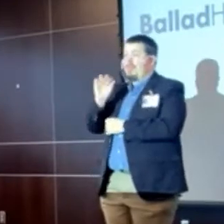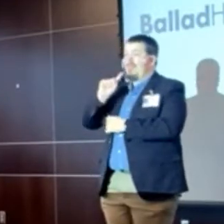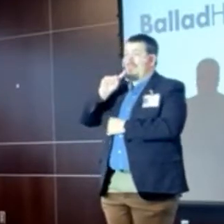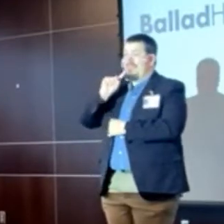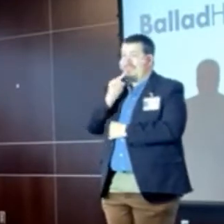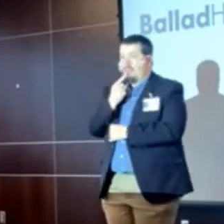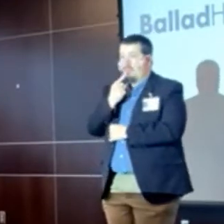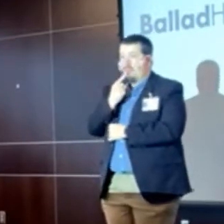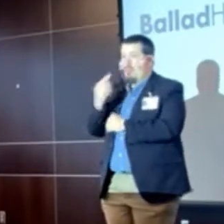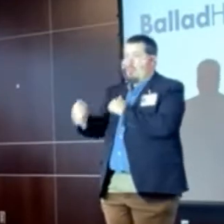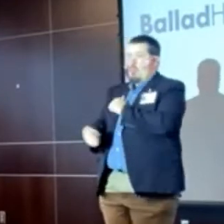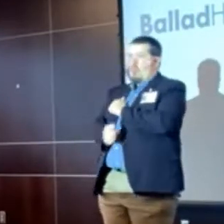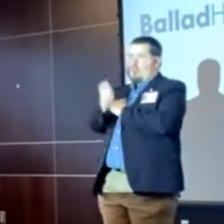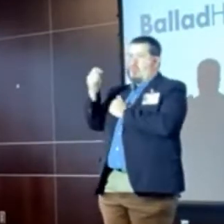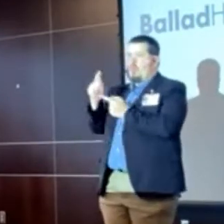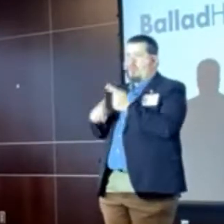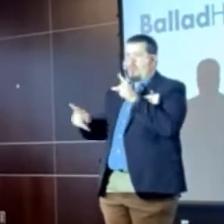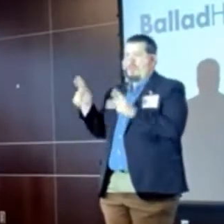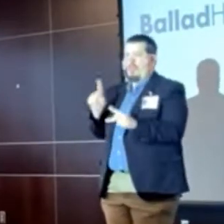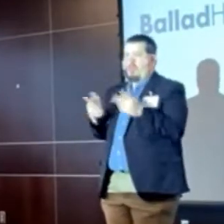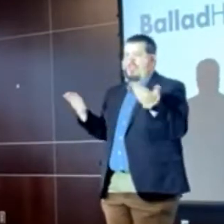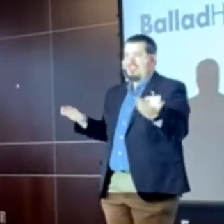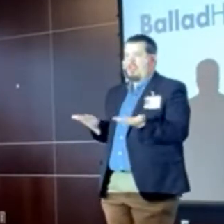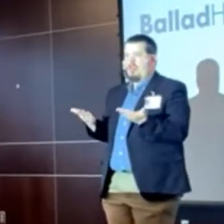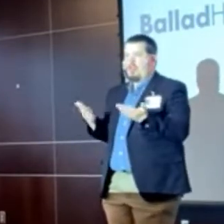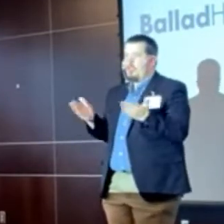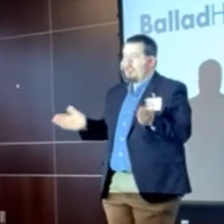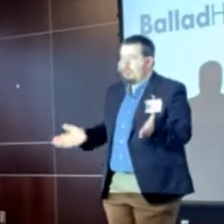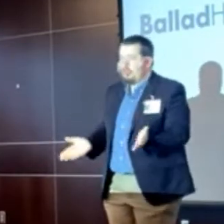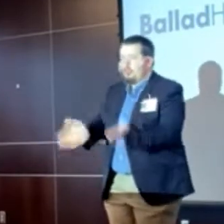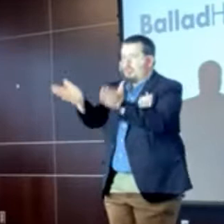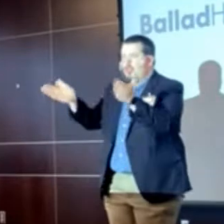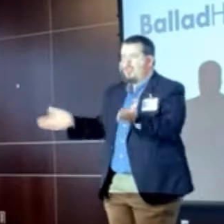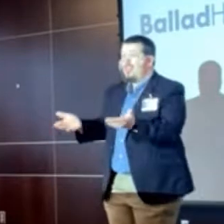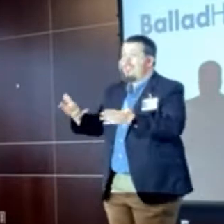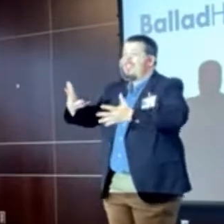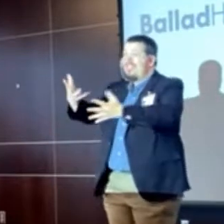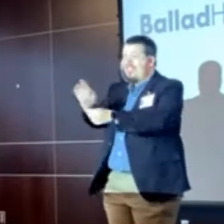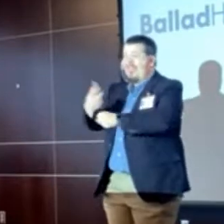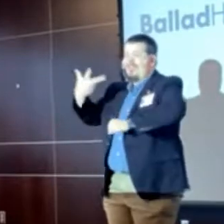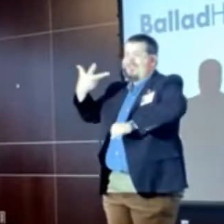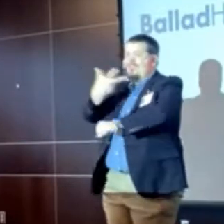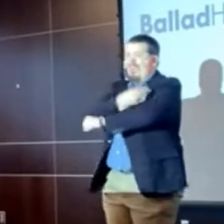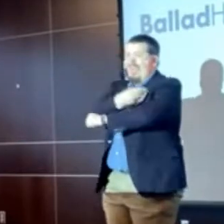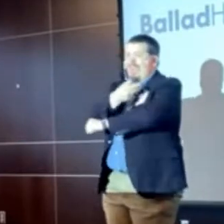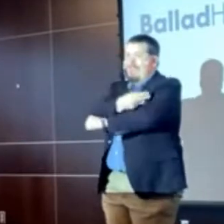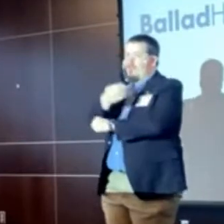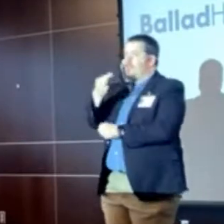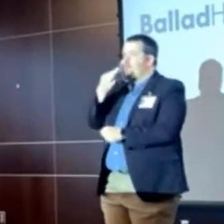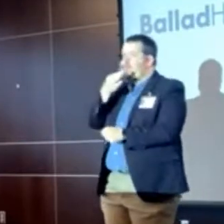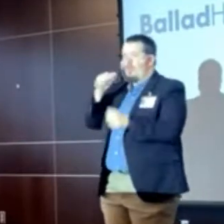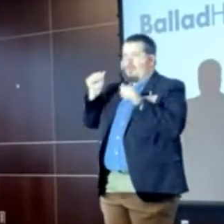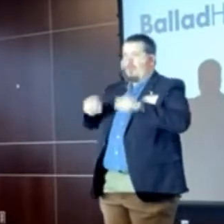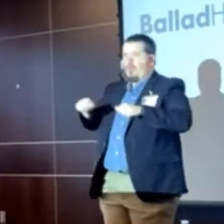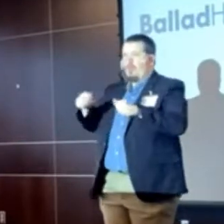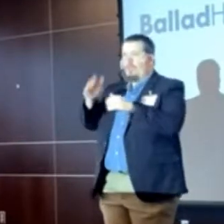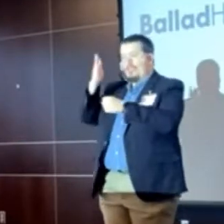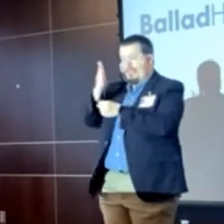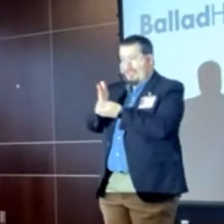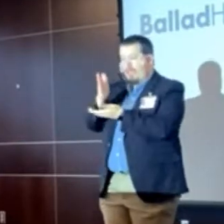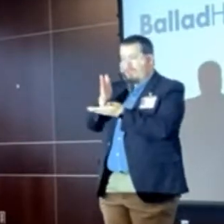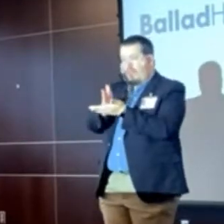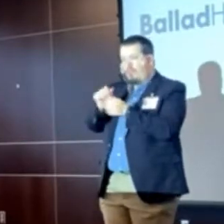threat to our community, and we encourage everyone to get vaccinated as soon as possible so we can stop the spread of